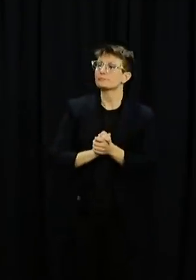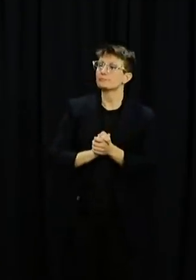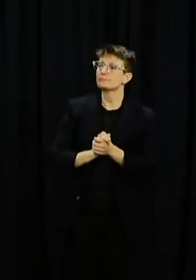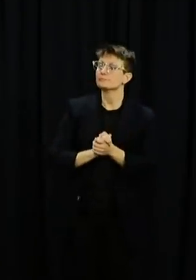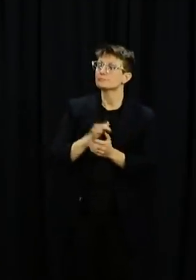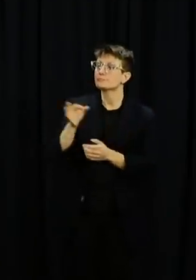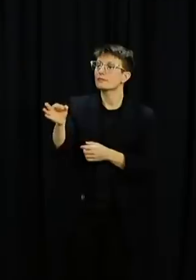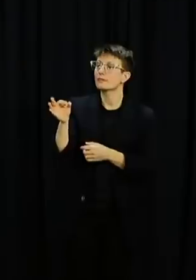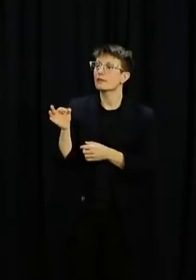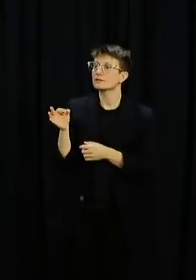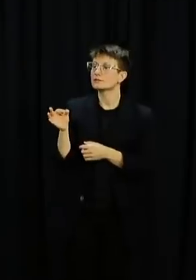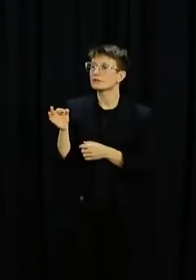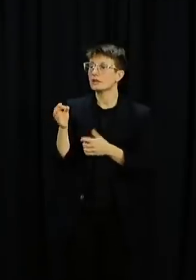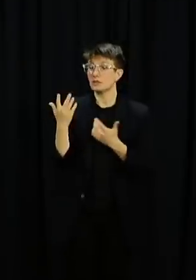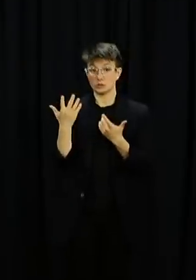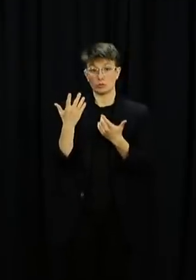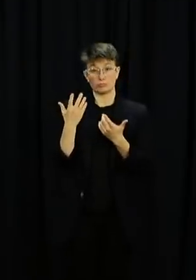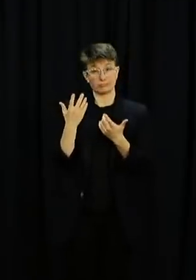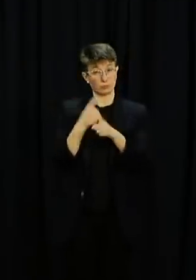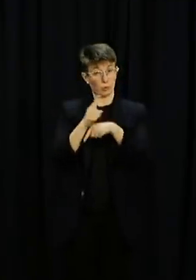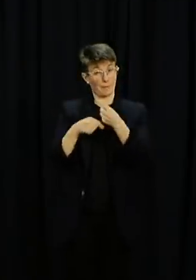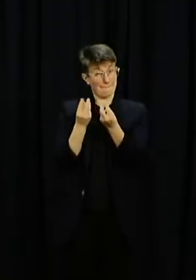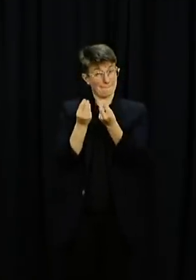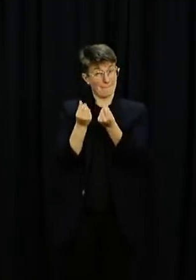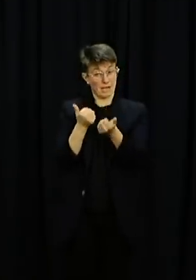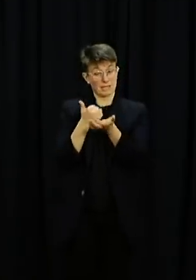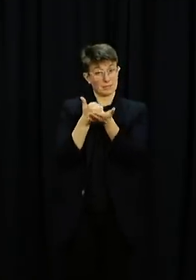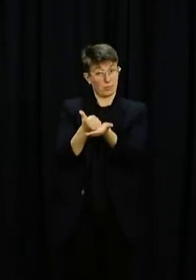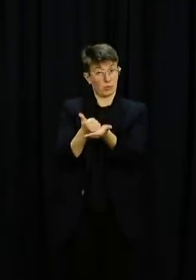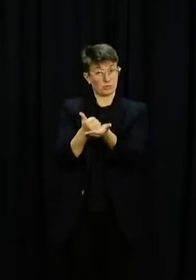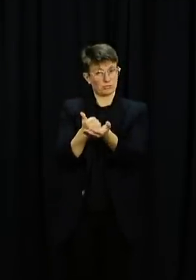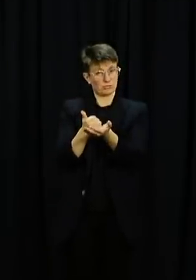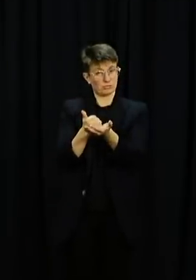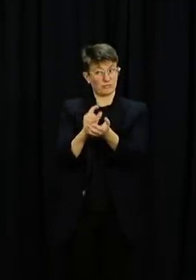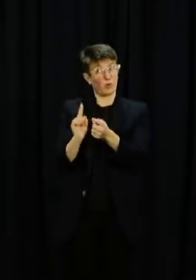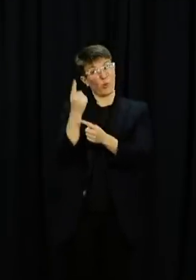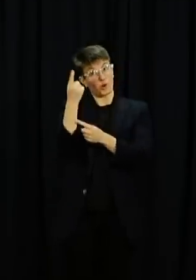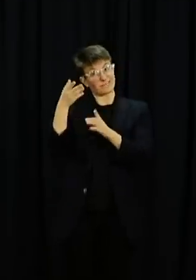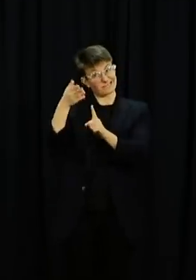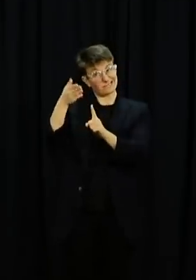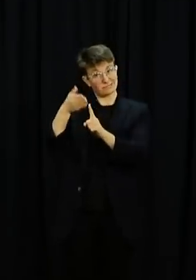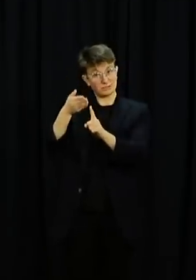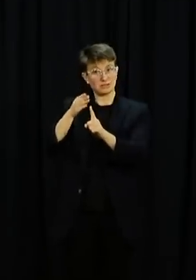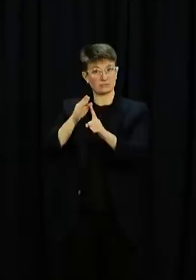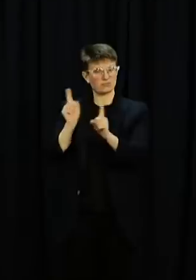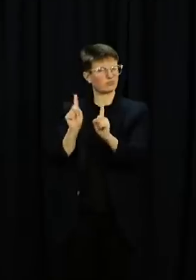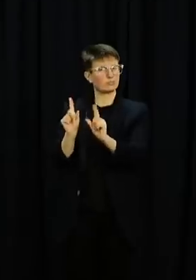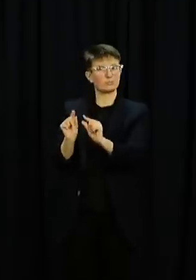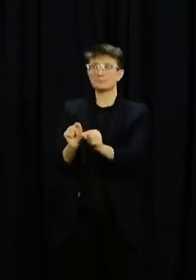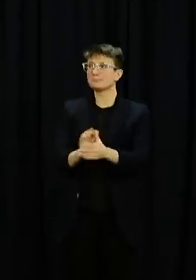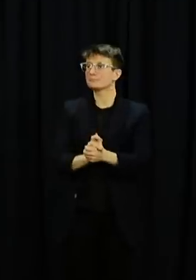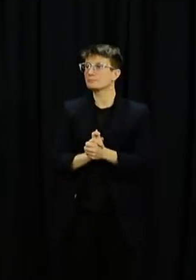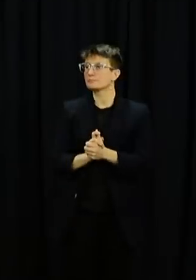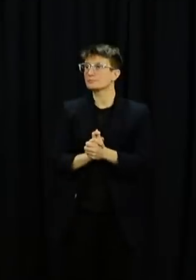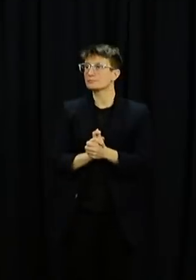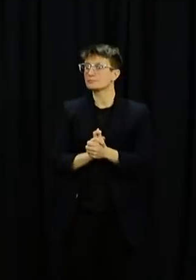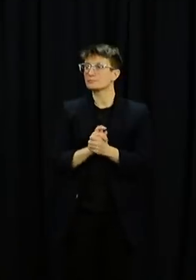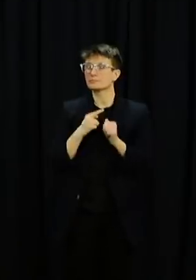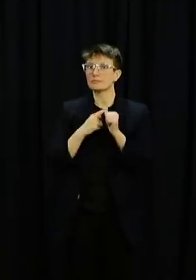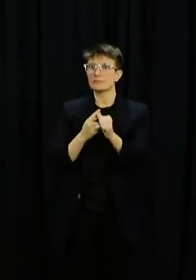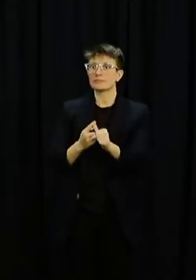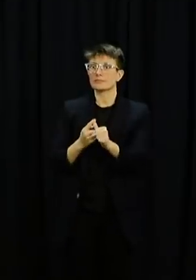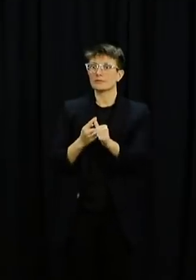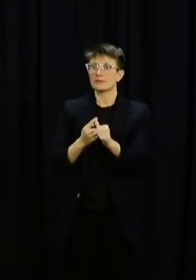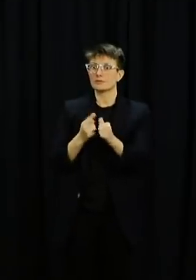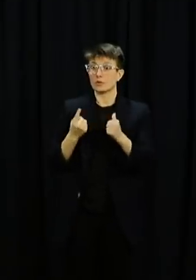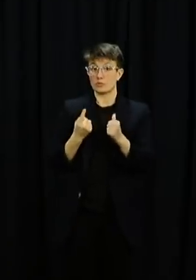economic support? Yeah, so if up until we're, of course, leaving this period, and if we are in the position